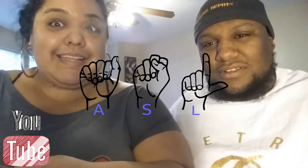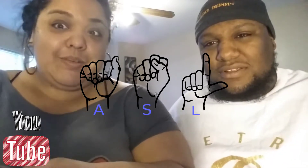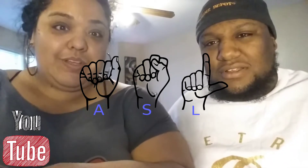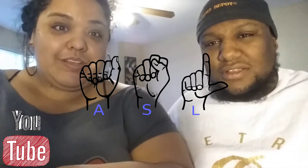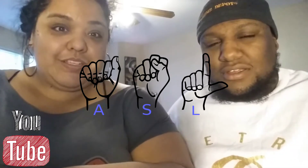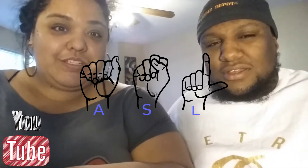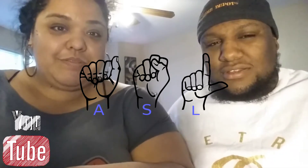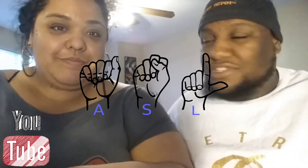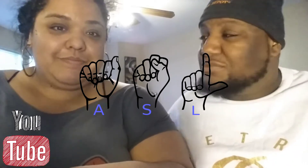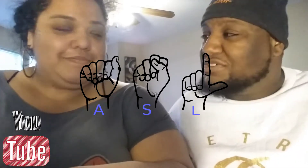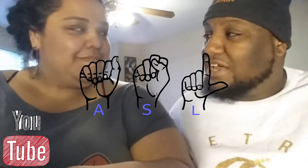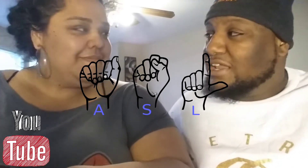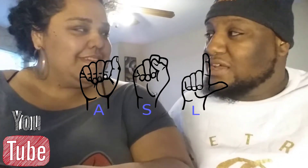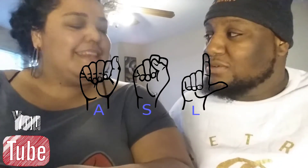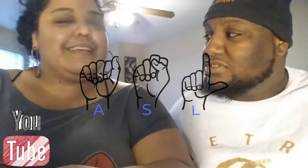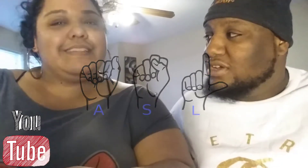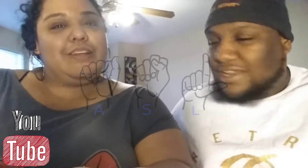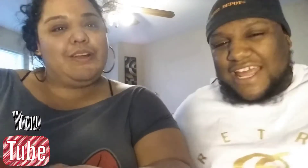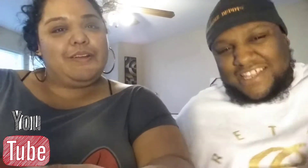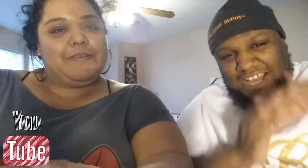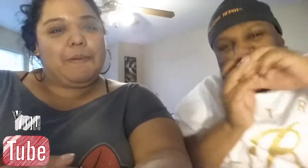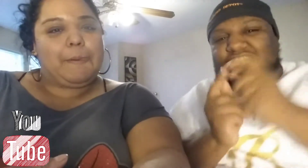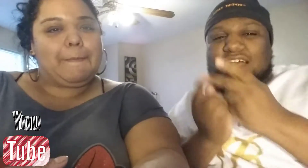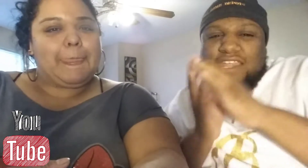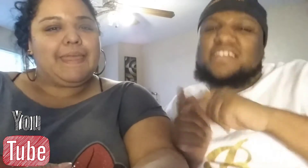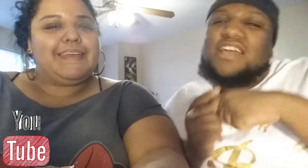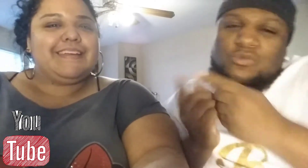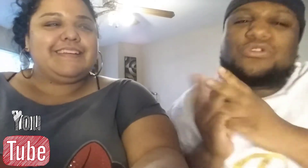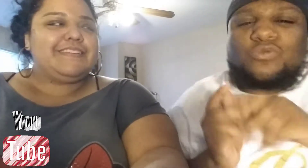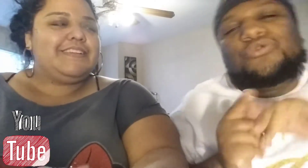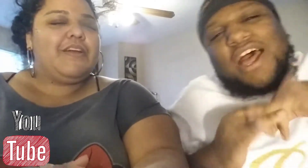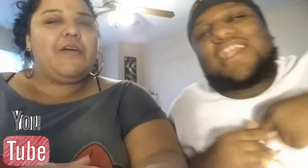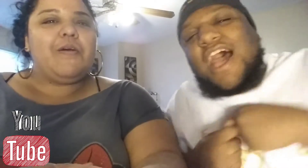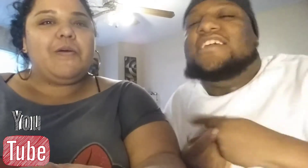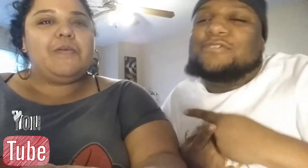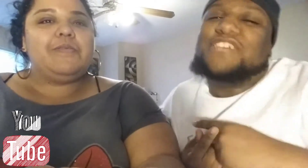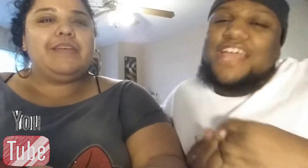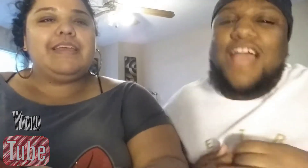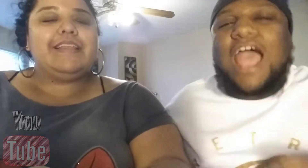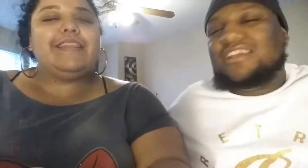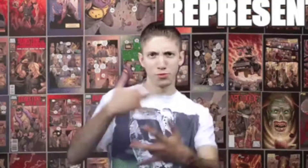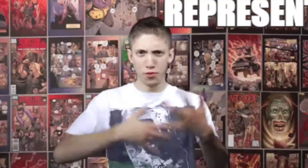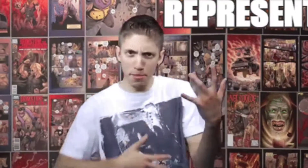language. Teaching me sign language? Yes, sir. Like gangster sign language? Like woo woo la la, you know what I'm saying, guys?